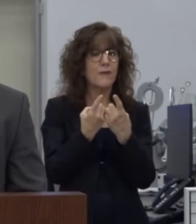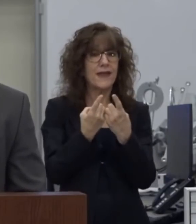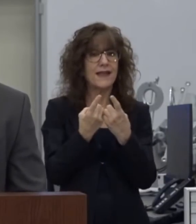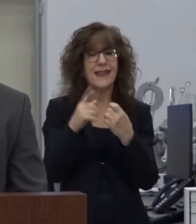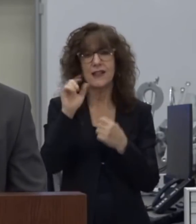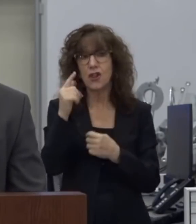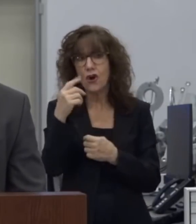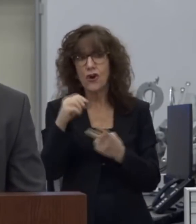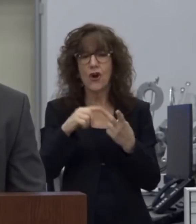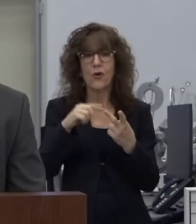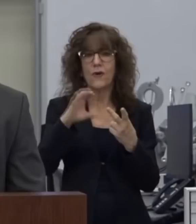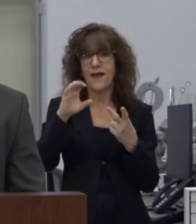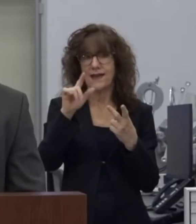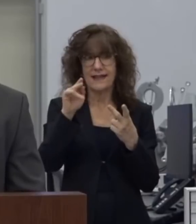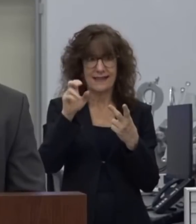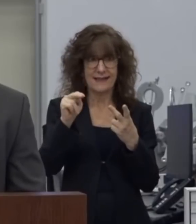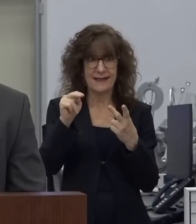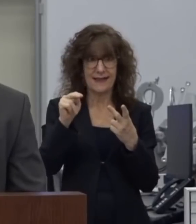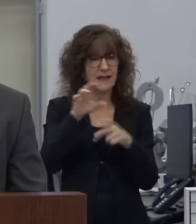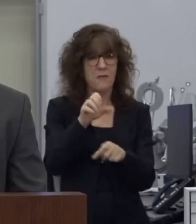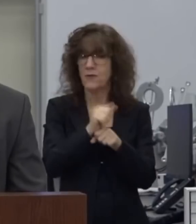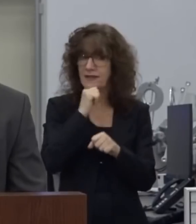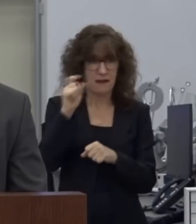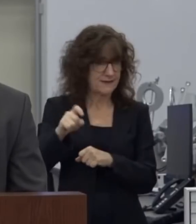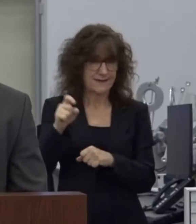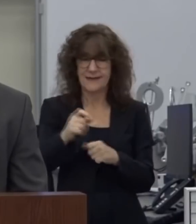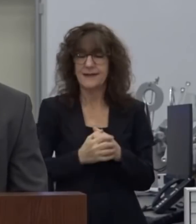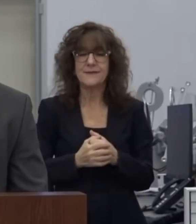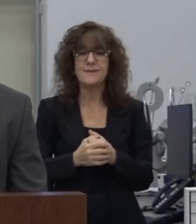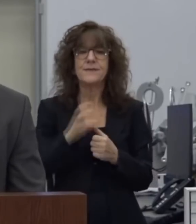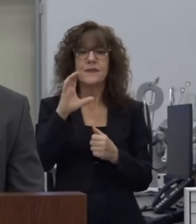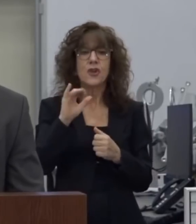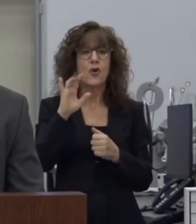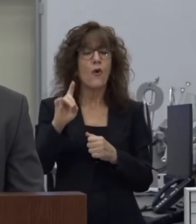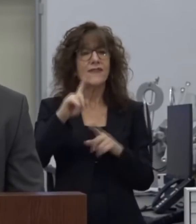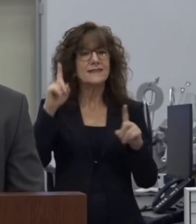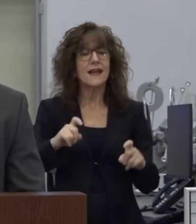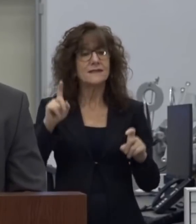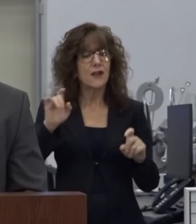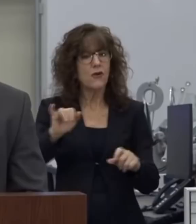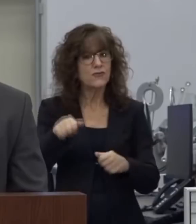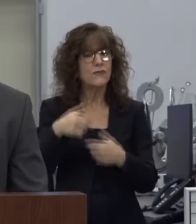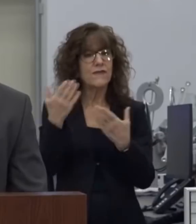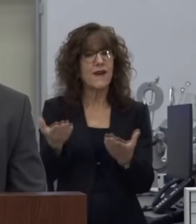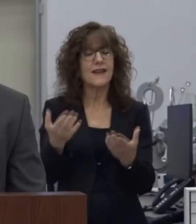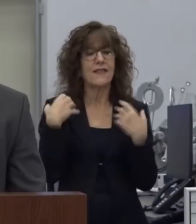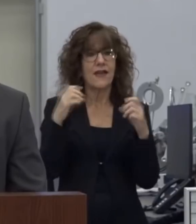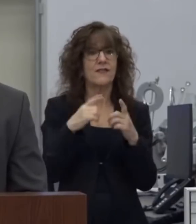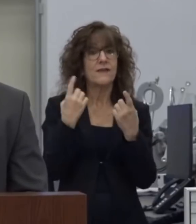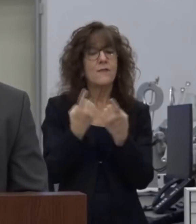in Largo and Clinton. Appointments are not required. The COVID testing will be also available at the Health